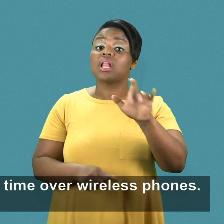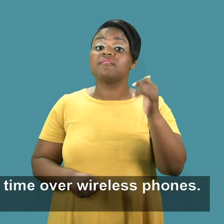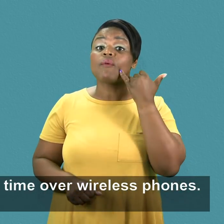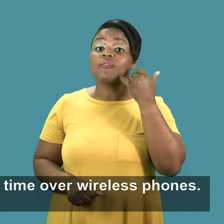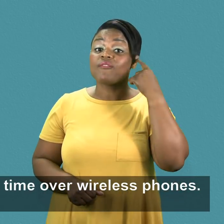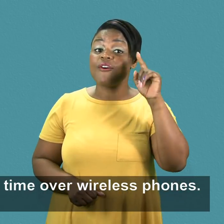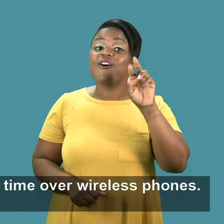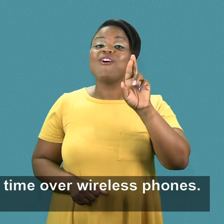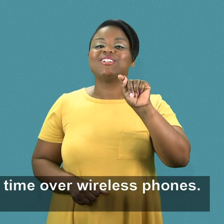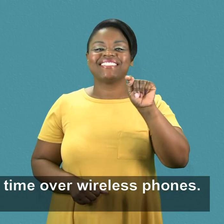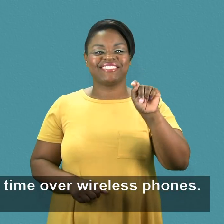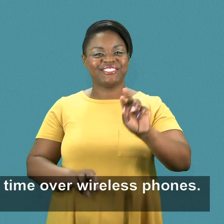phones.